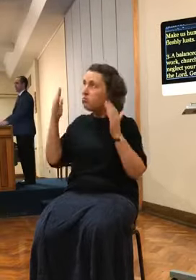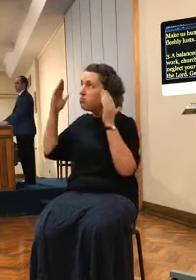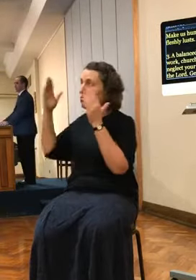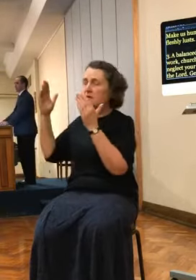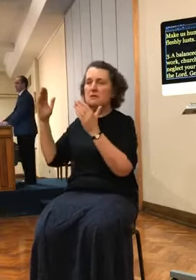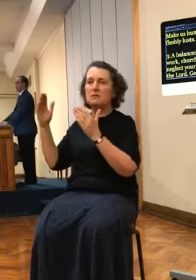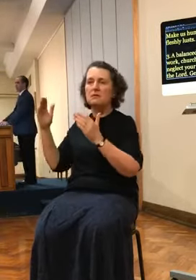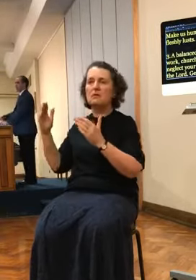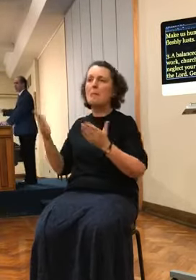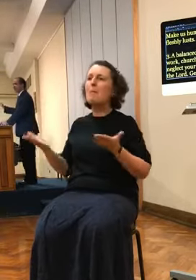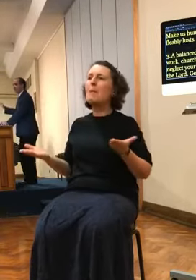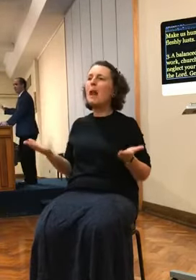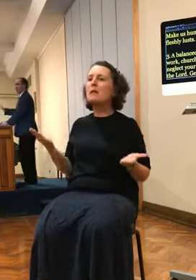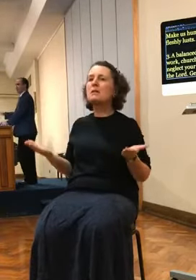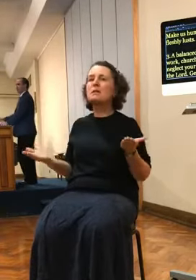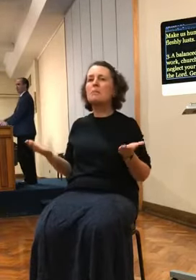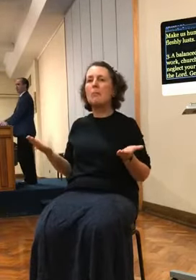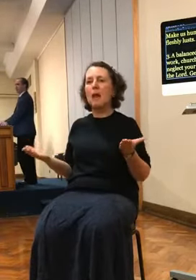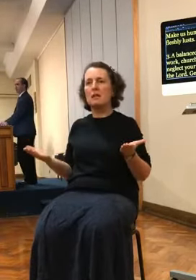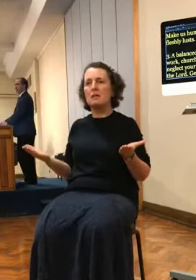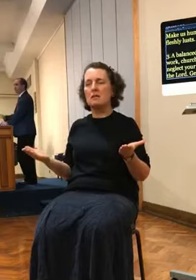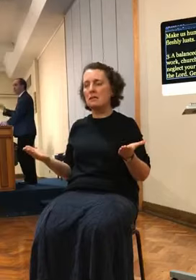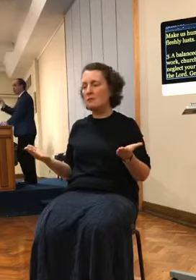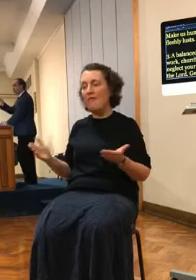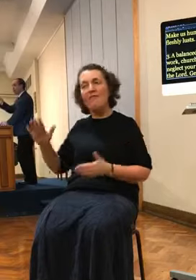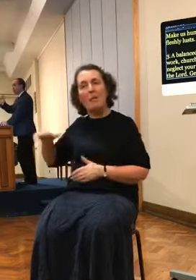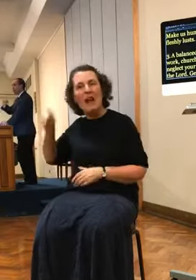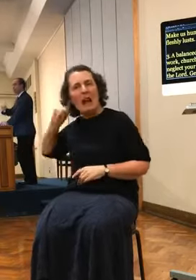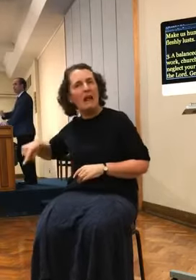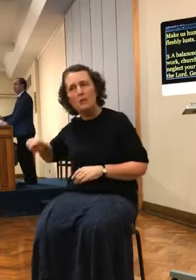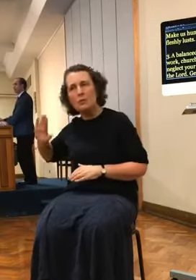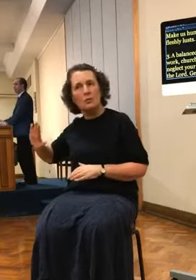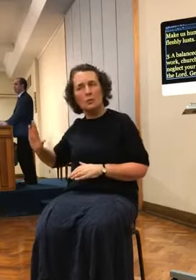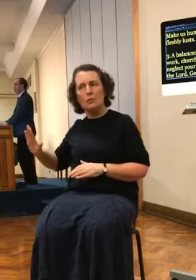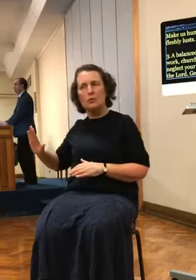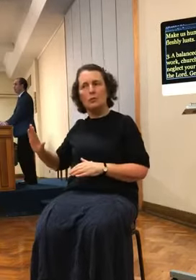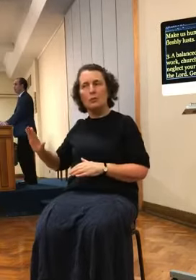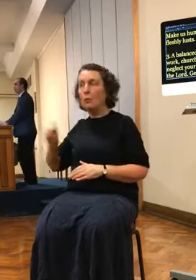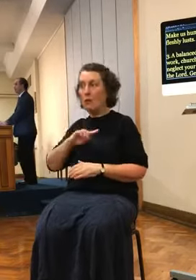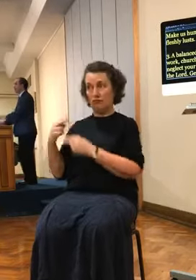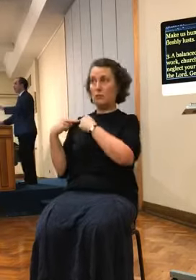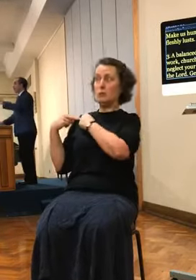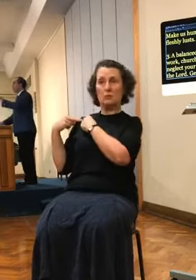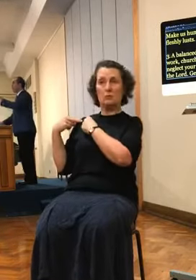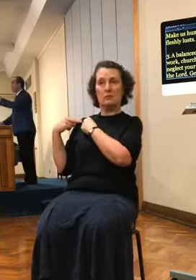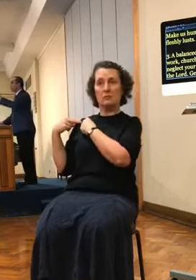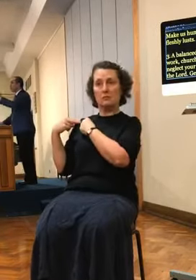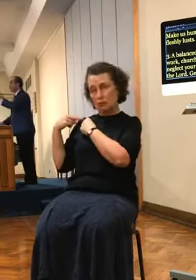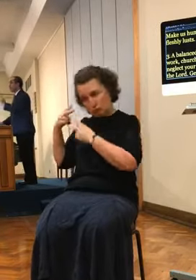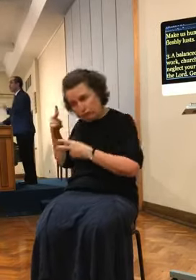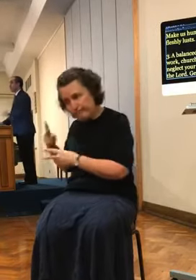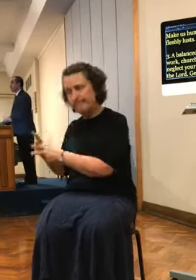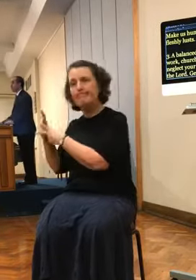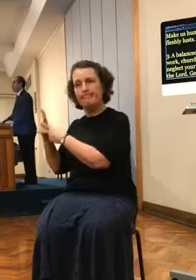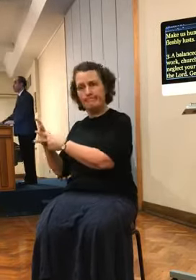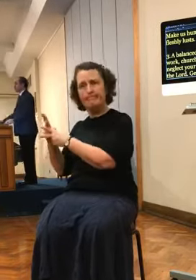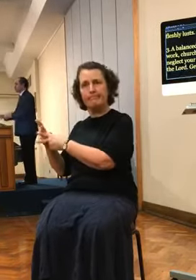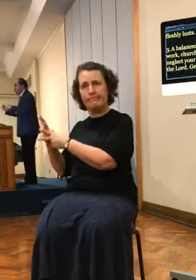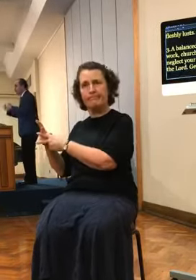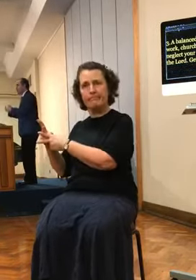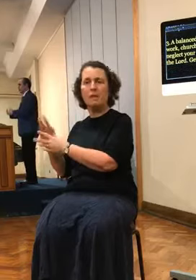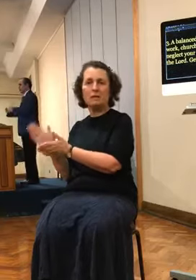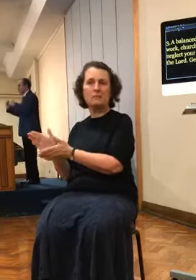says. Don't neglect your family. The Lord, you will be accountable before the Lord. Don't neglect the service of the